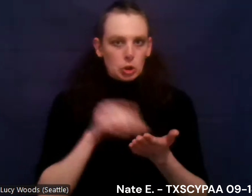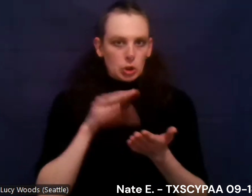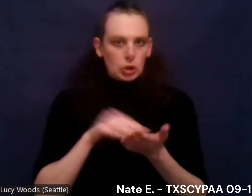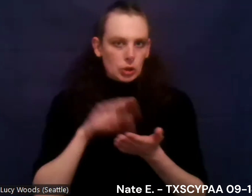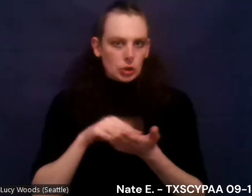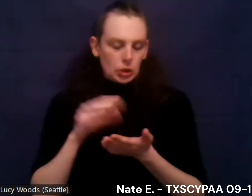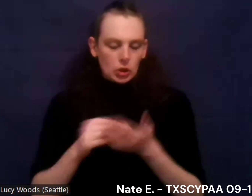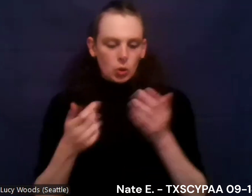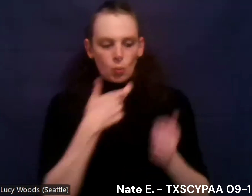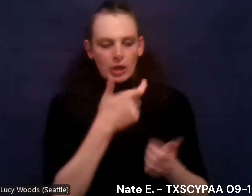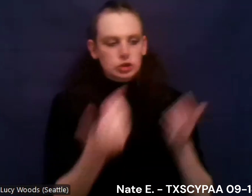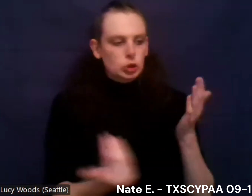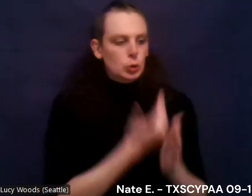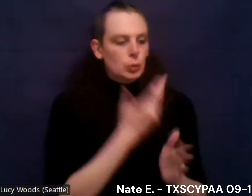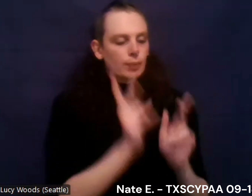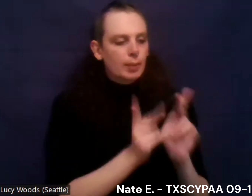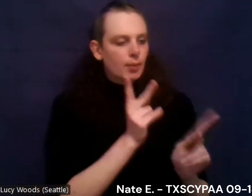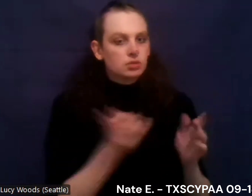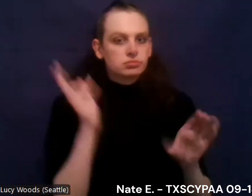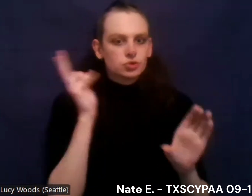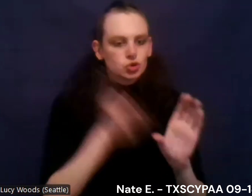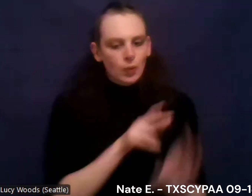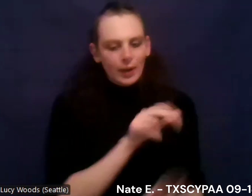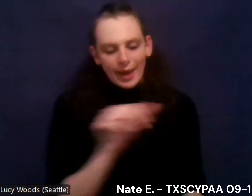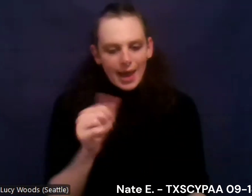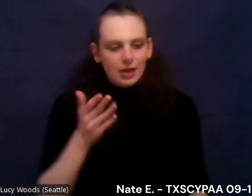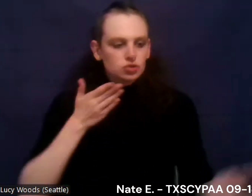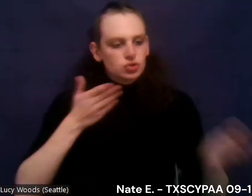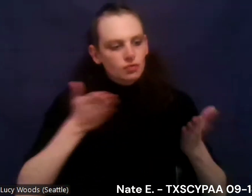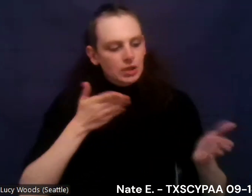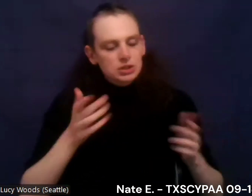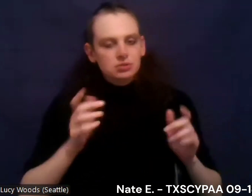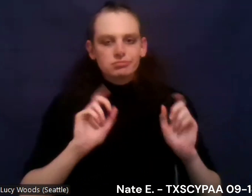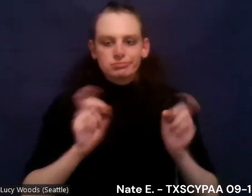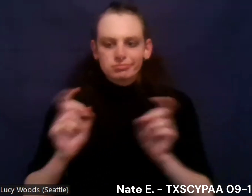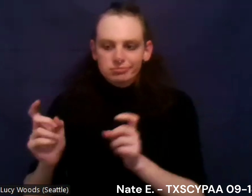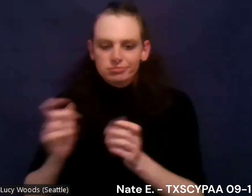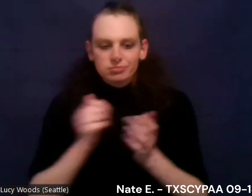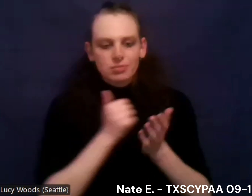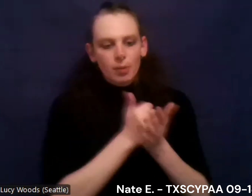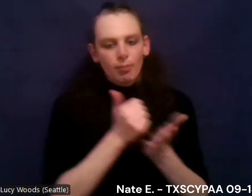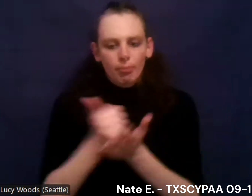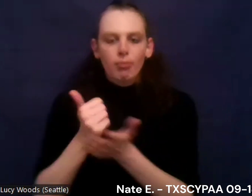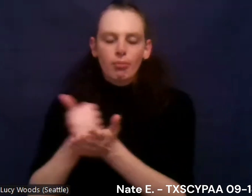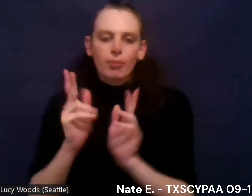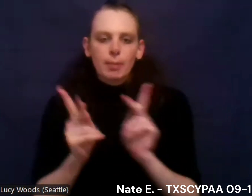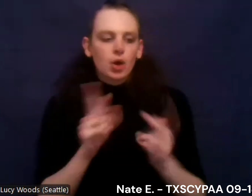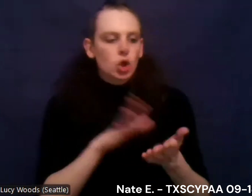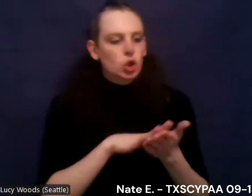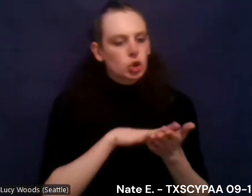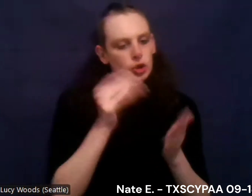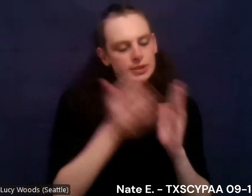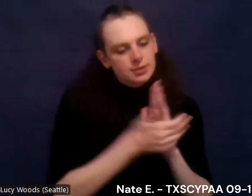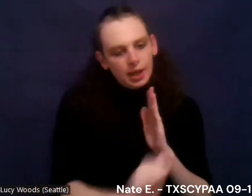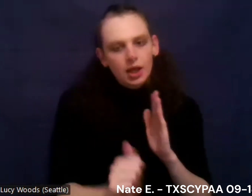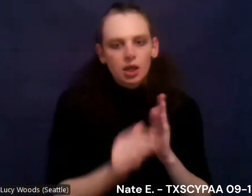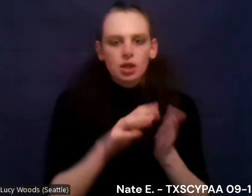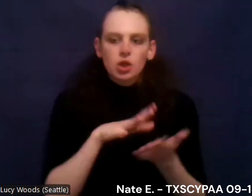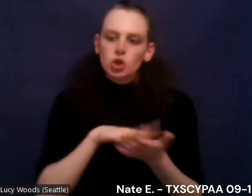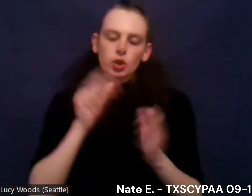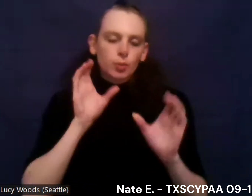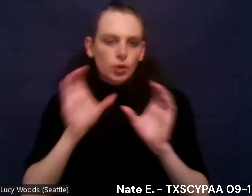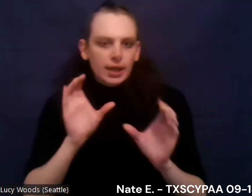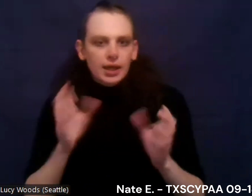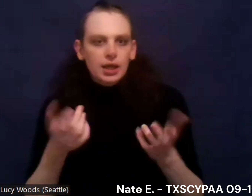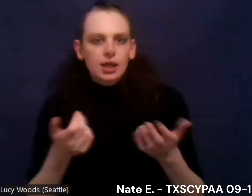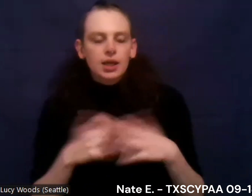watch newcomers get plugged in a way where they're contributing, right? Like they're contributing, they're learning skills, like just communication, dude. Like it's like we